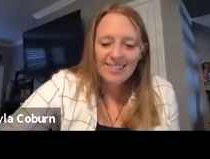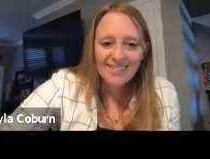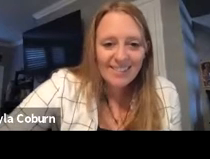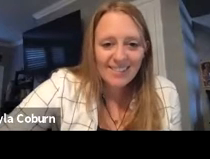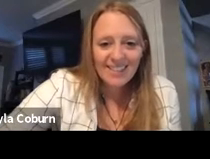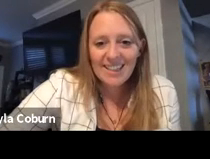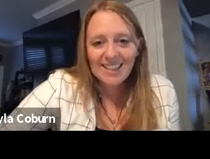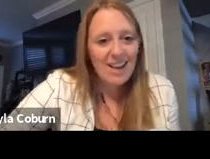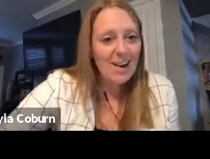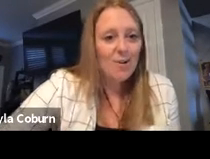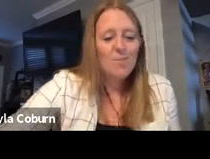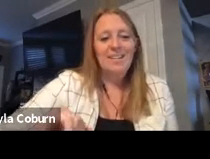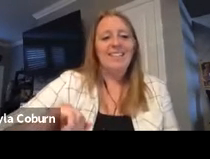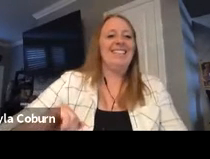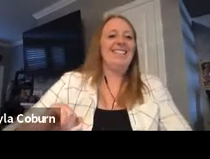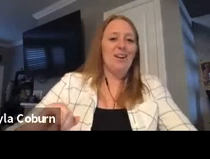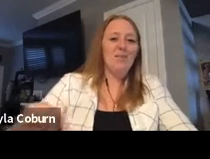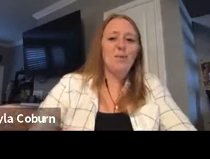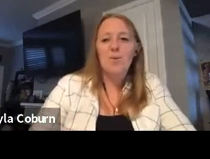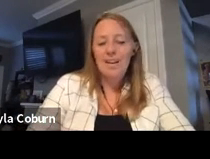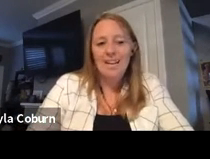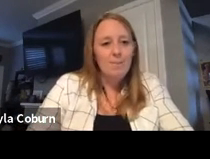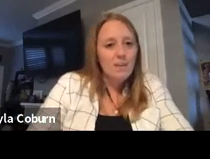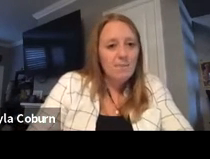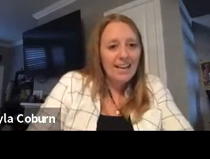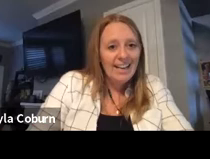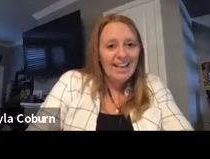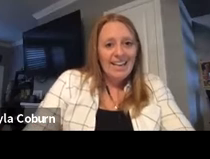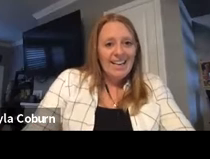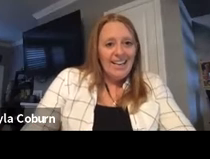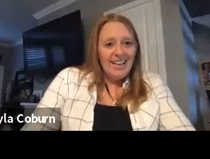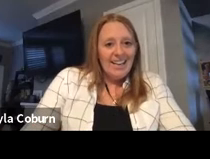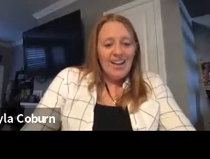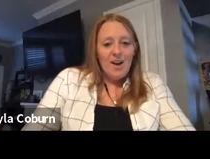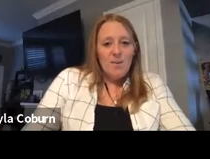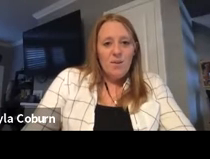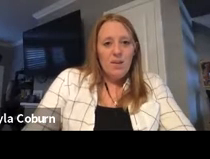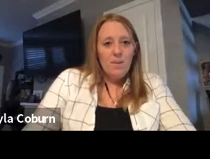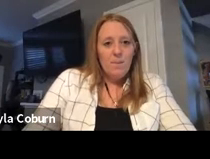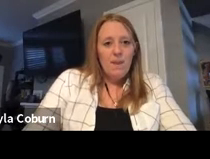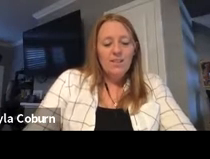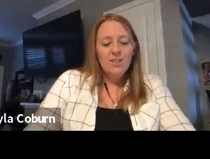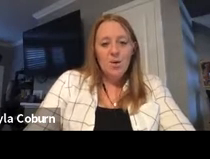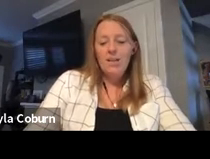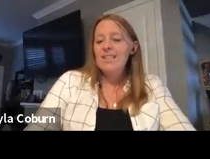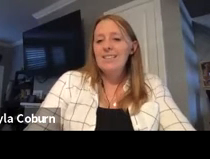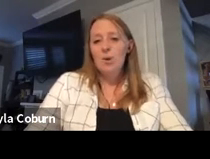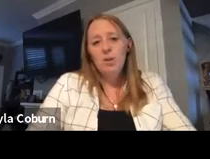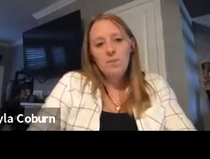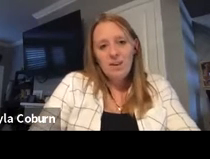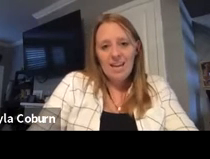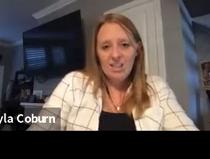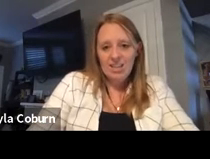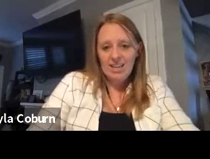gosh, clicking the arrow button is not the right one. I get beeped at. Um, so